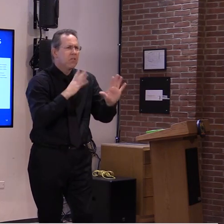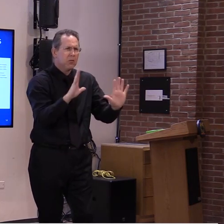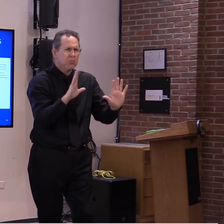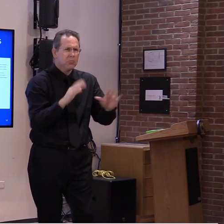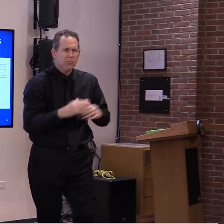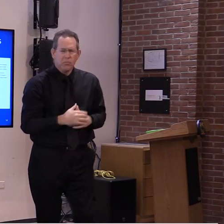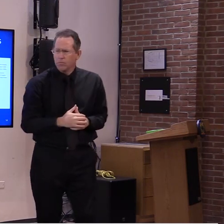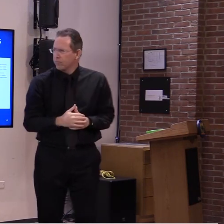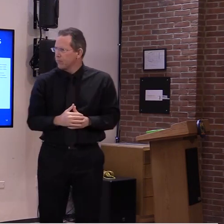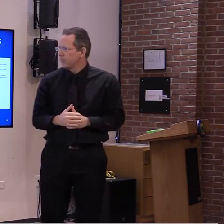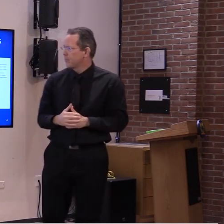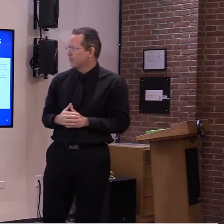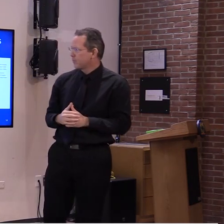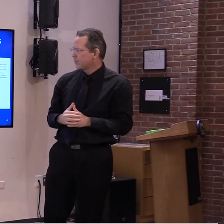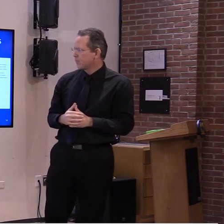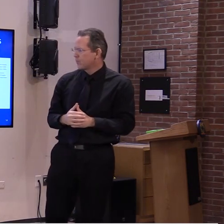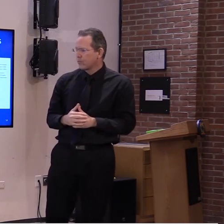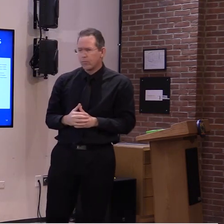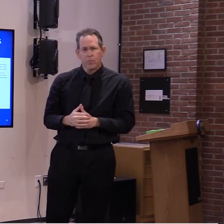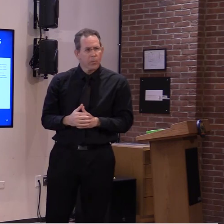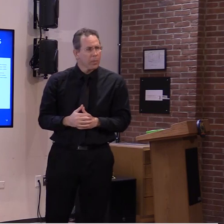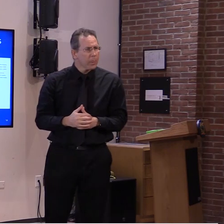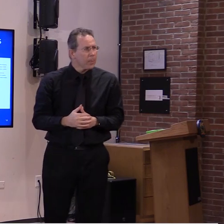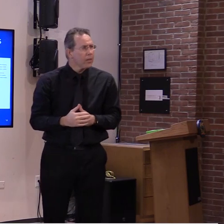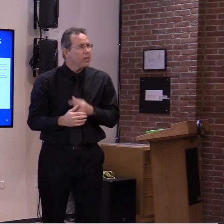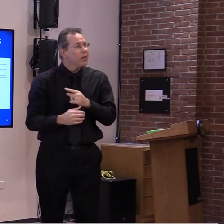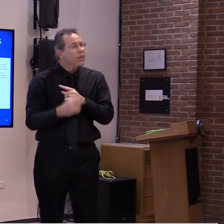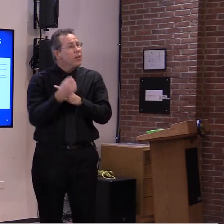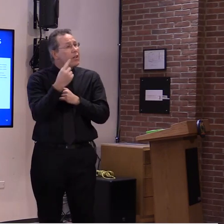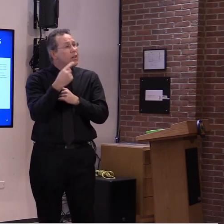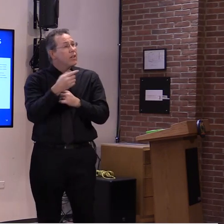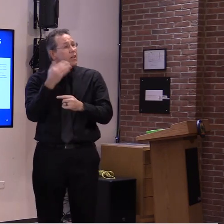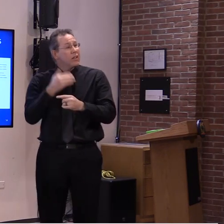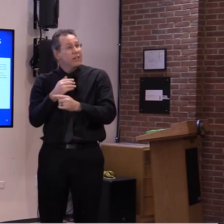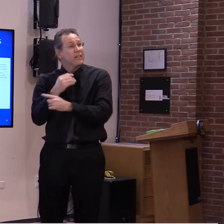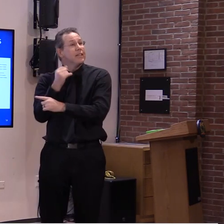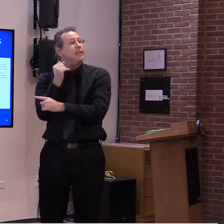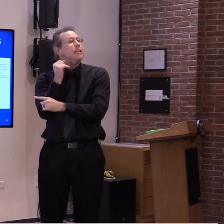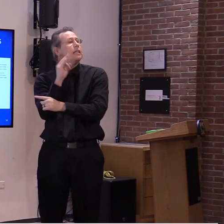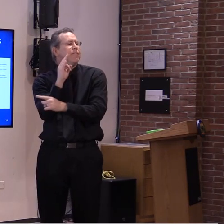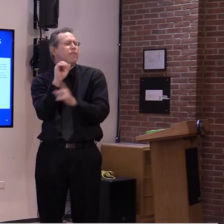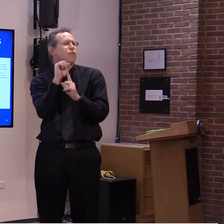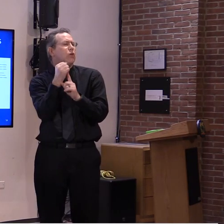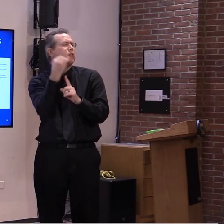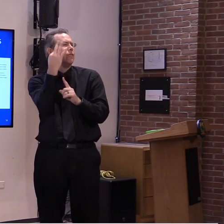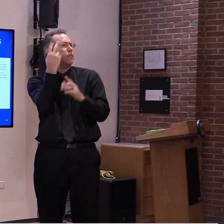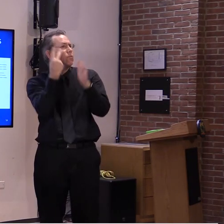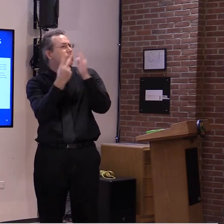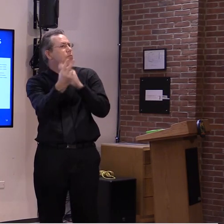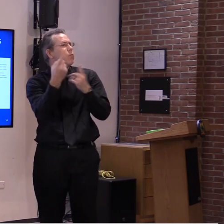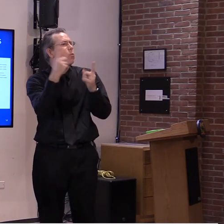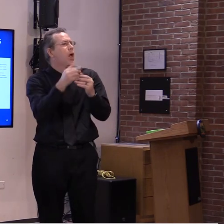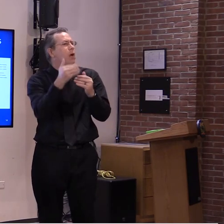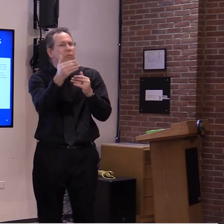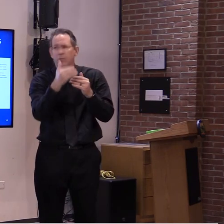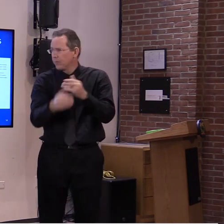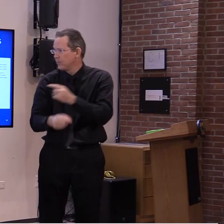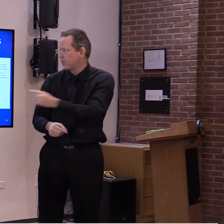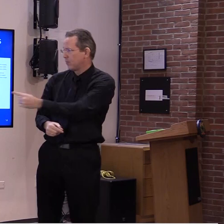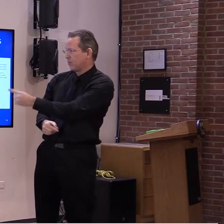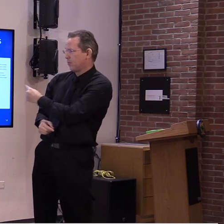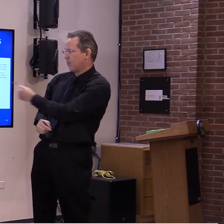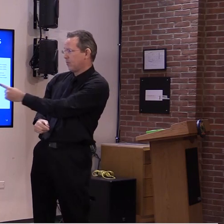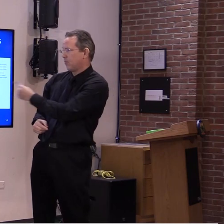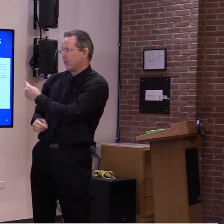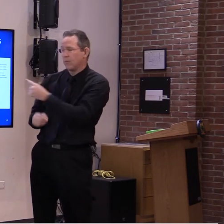the holidays, and for both medical surgical beds and for ICU beds, we remain safely under our statewide hospital